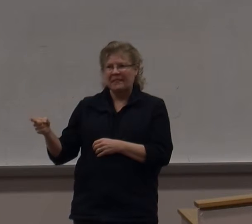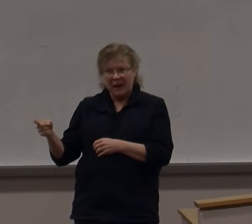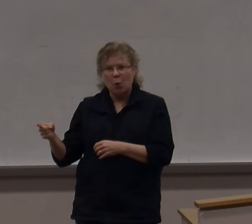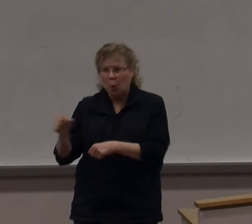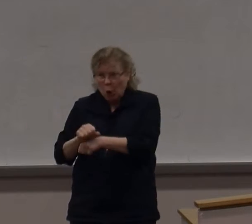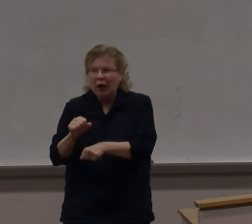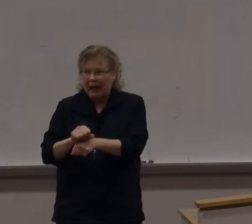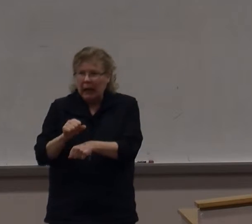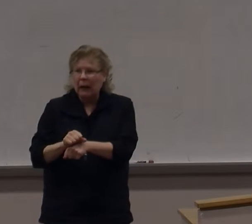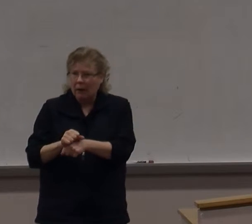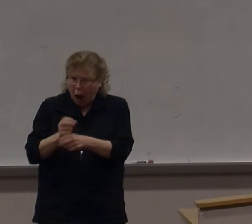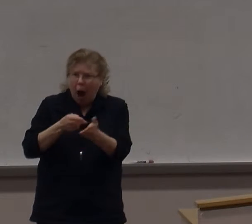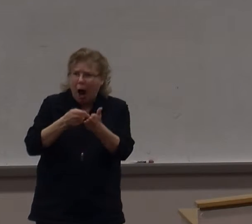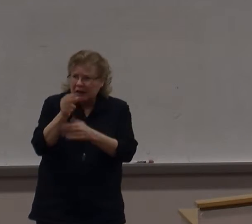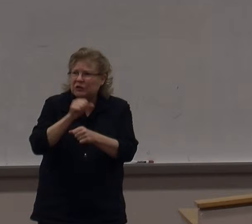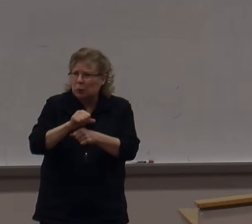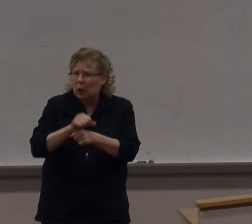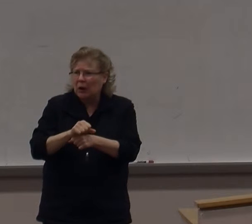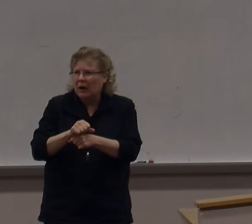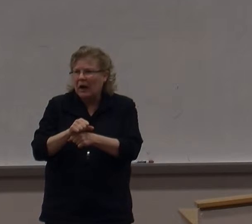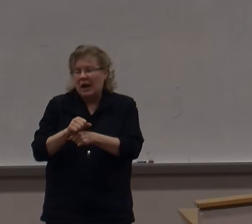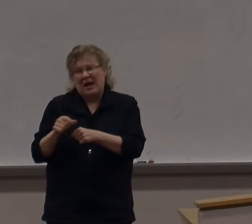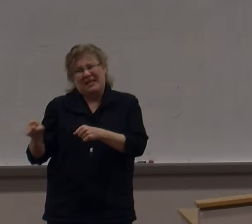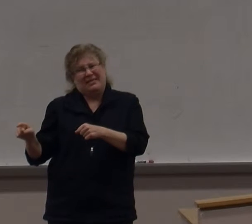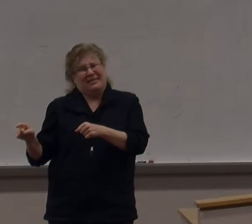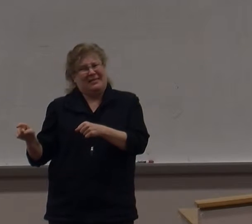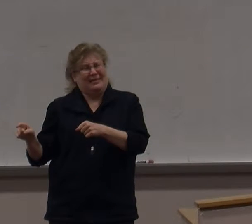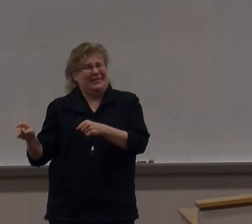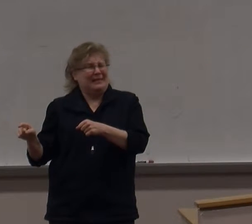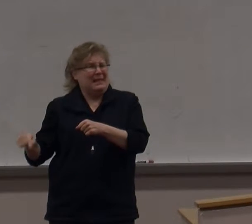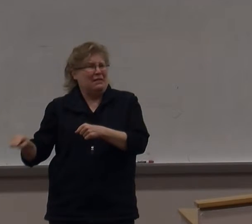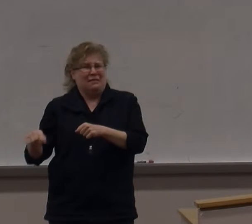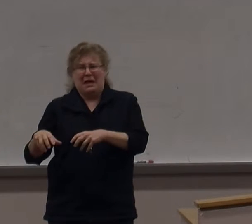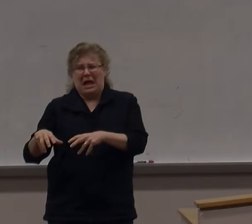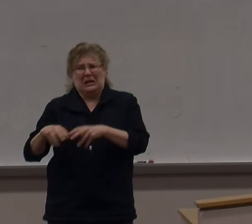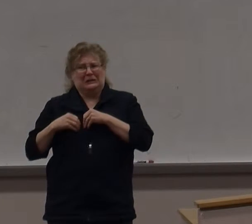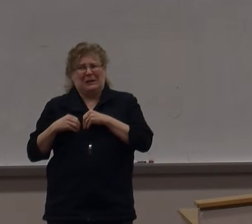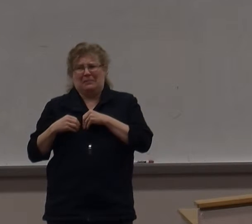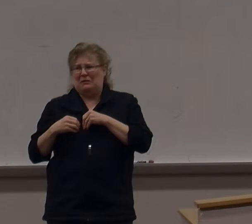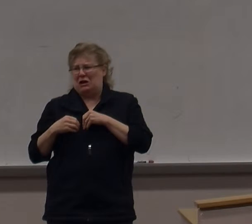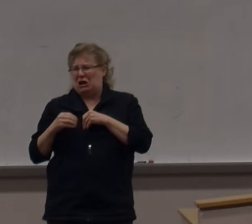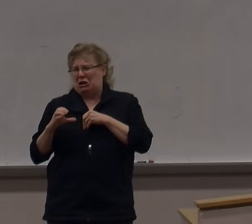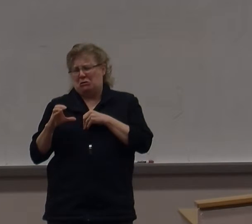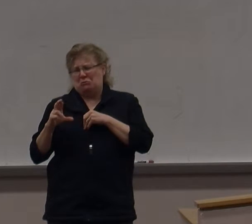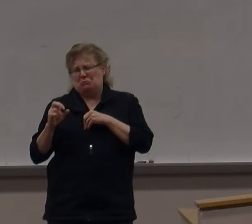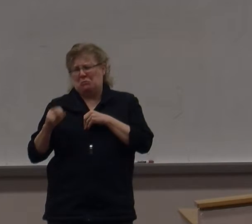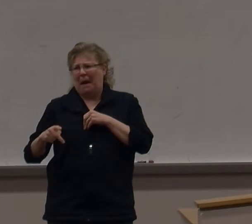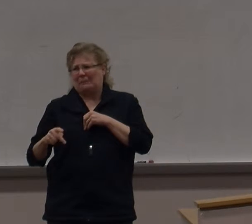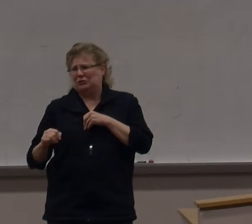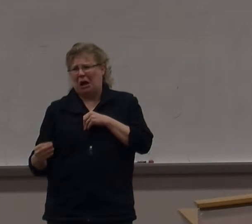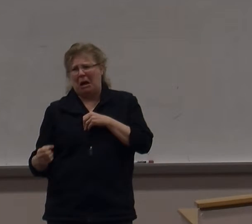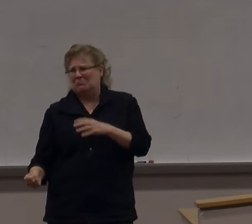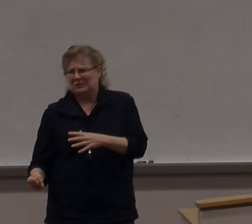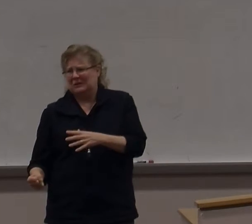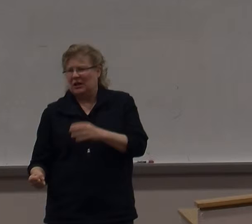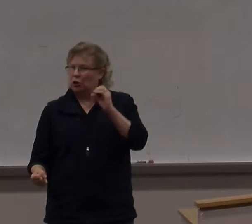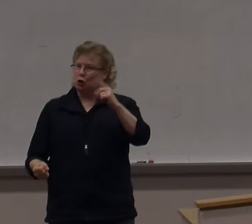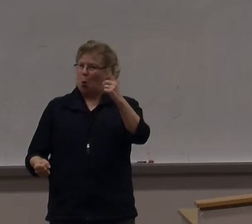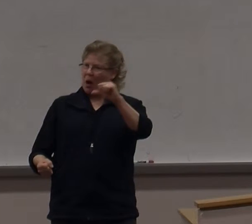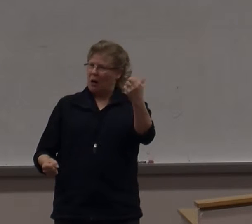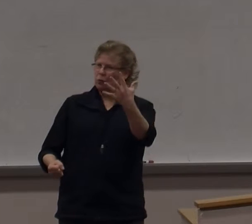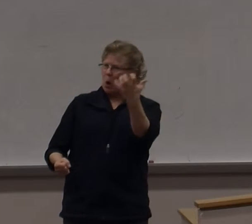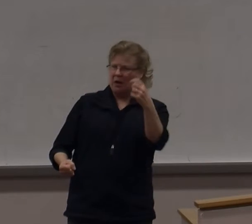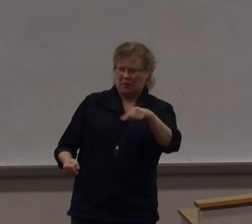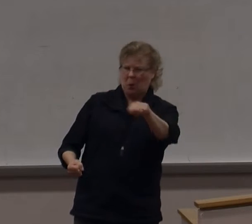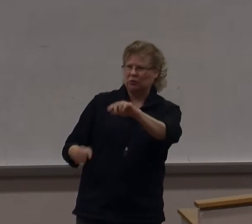ladder. And a lot of the crap jobs were flowing to the Haitians because nobody else wanted to take them. But they were employed, and